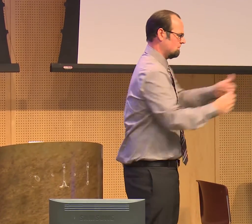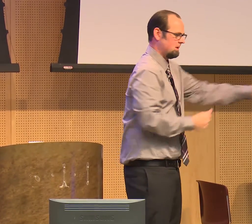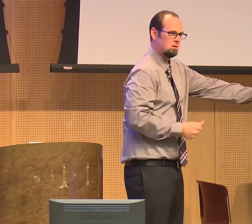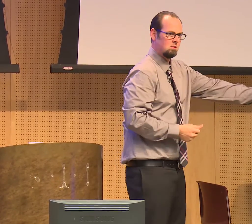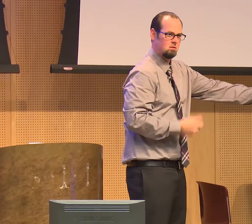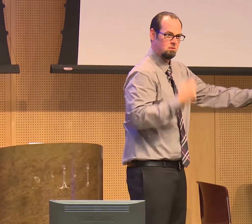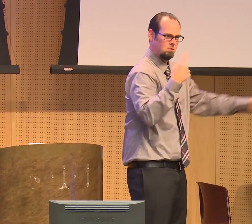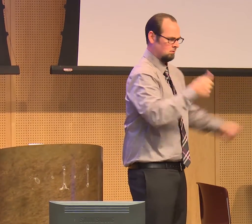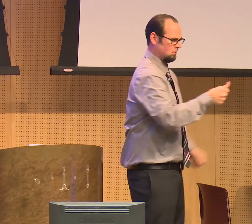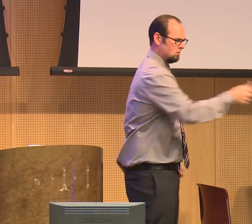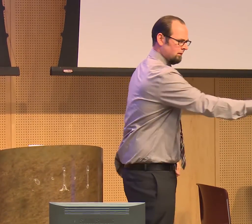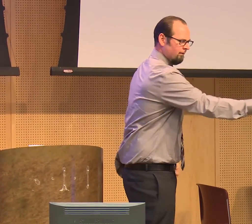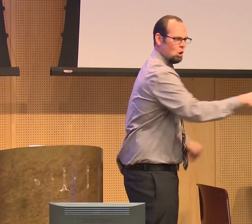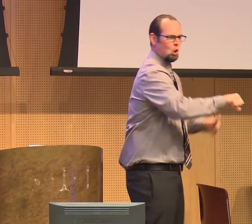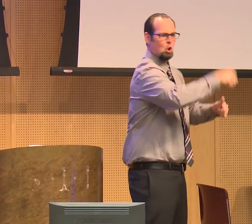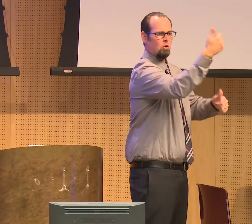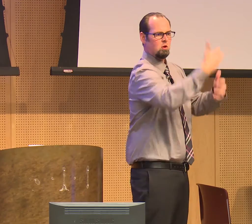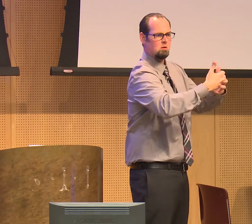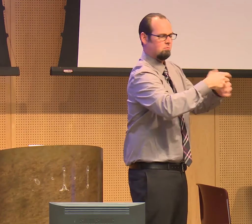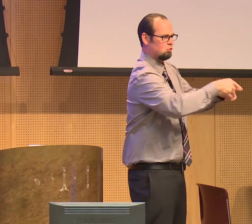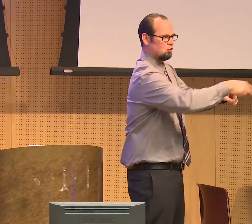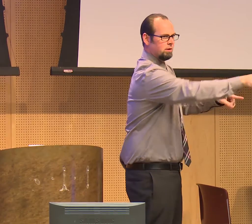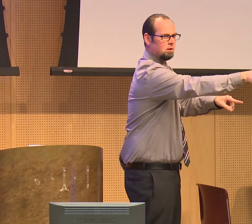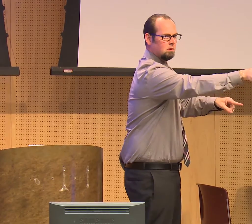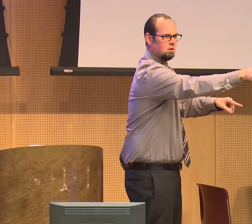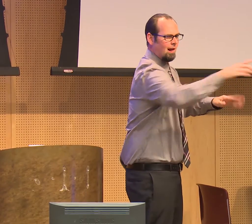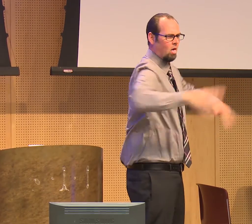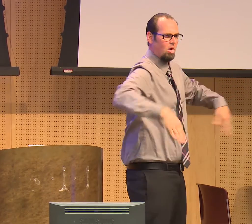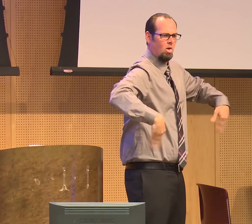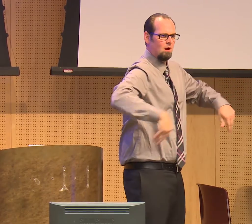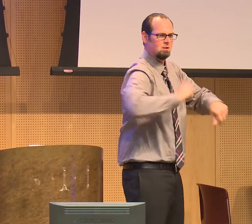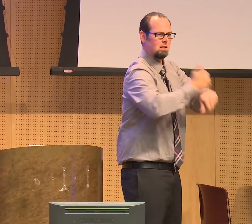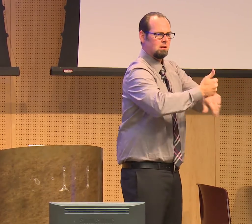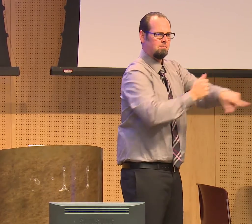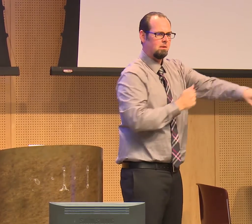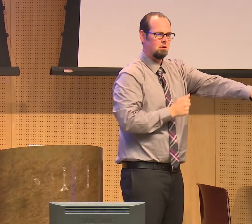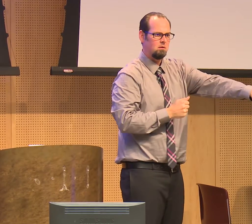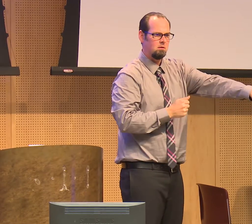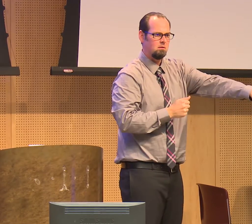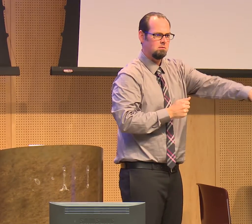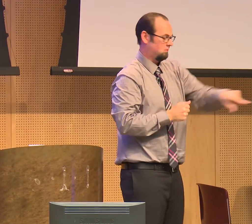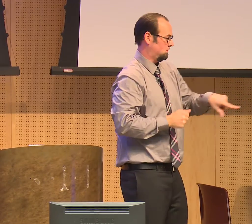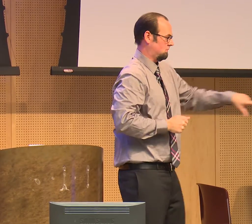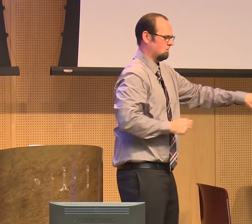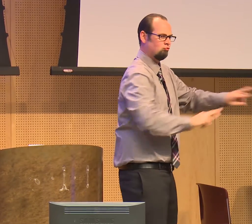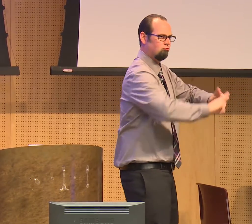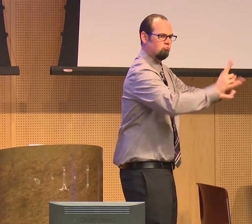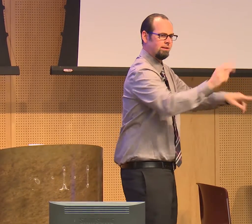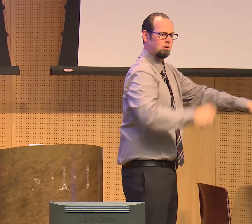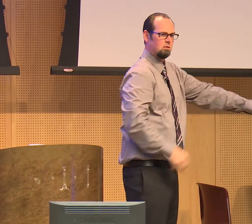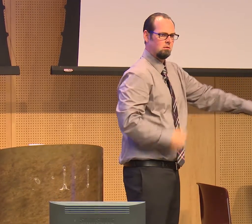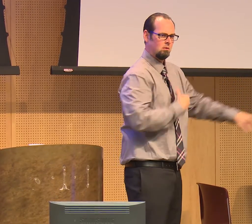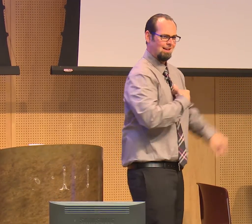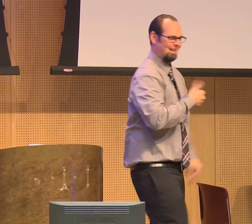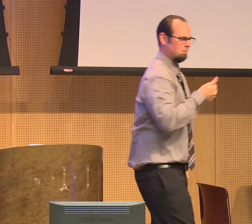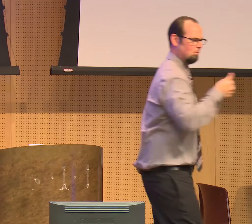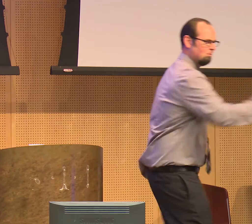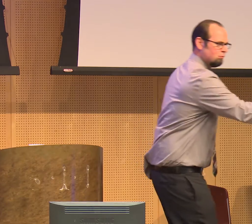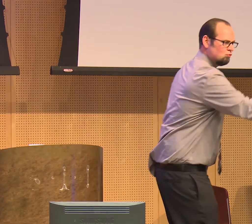That's what people had to do, is just push buttons on another machine. And one machine wasn't set up. They told me to push another button, so I'd go to push a